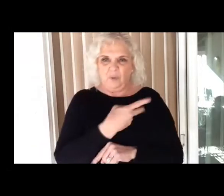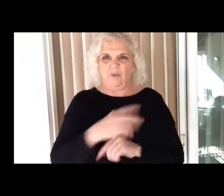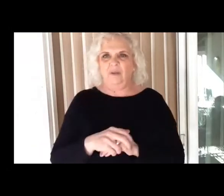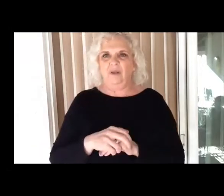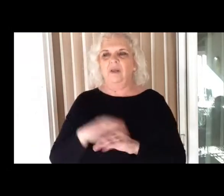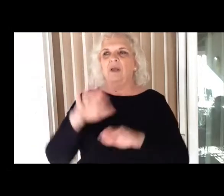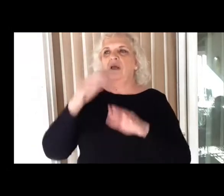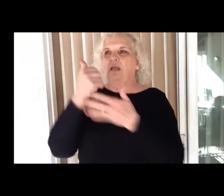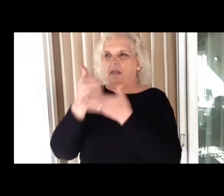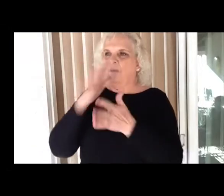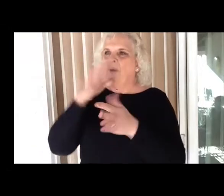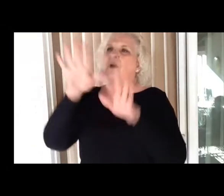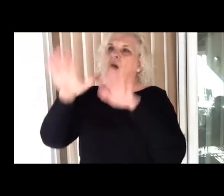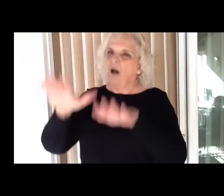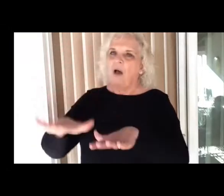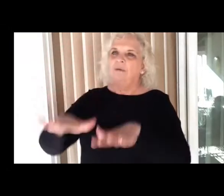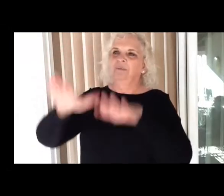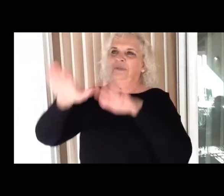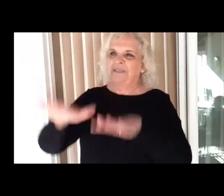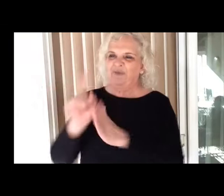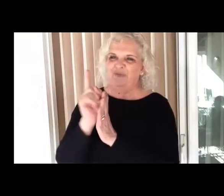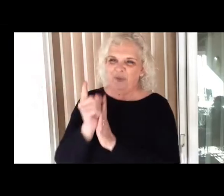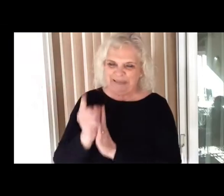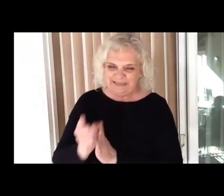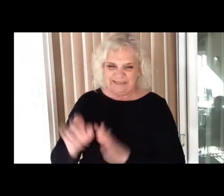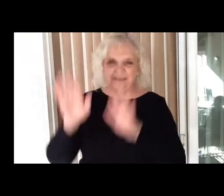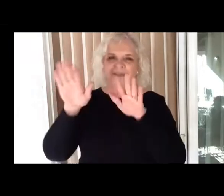got her calmed down in a few minutes, and